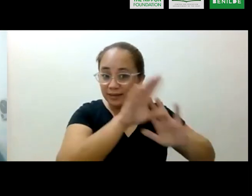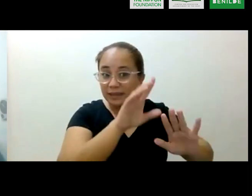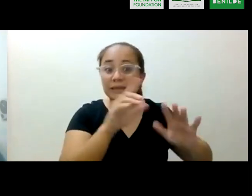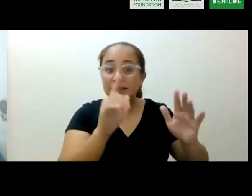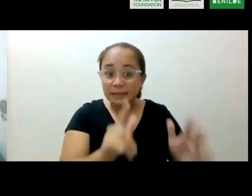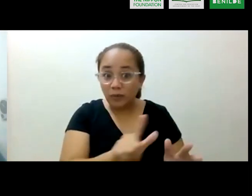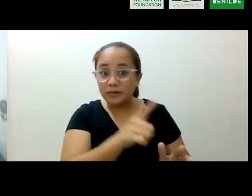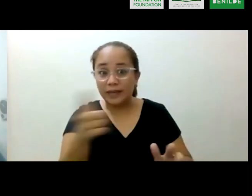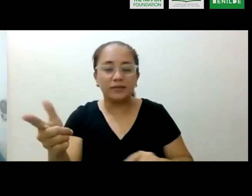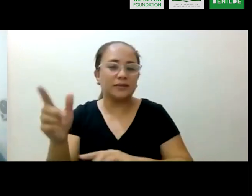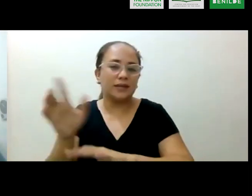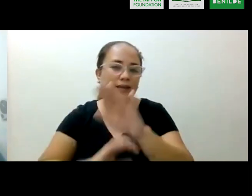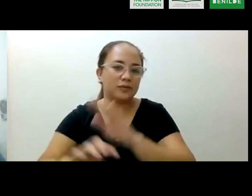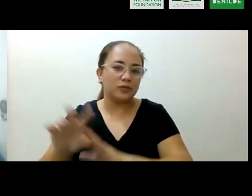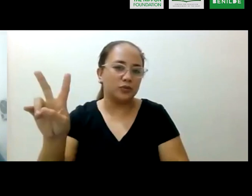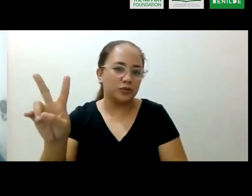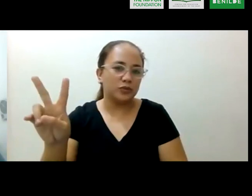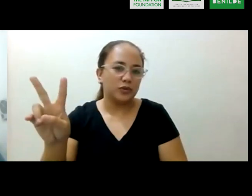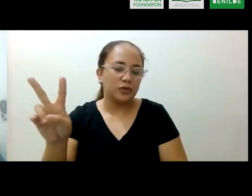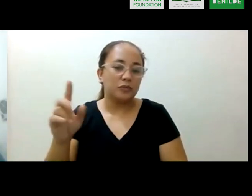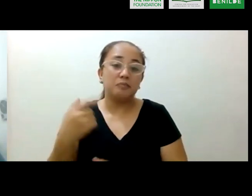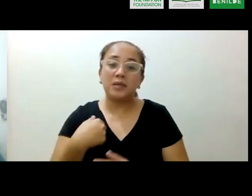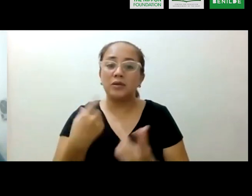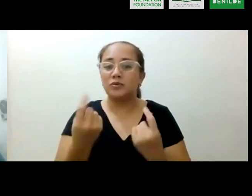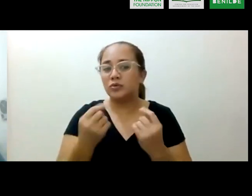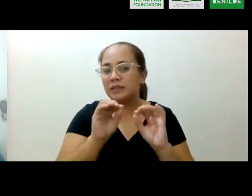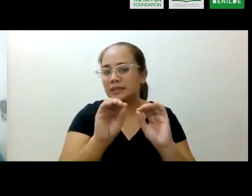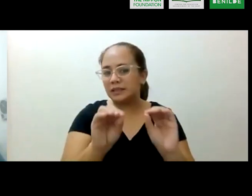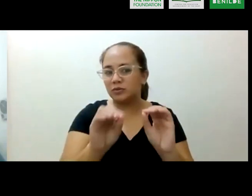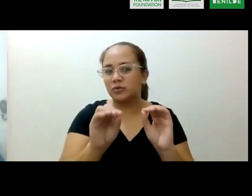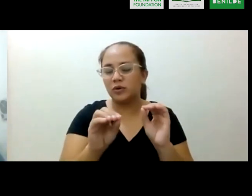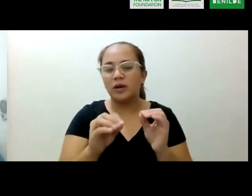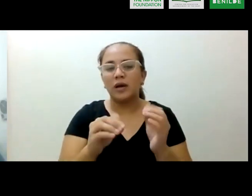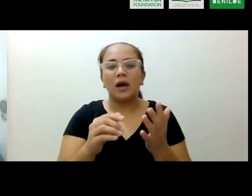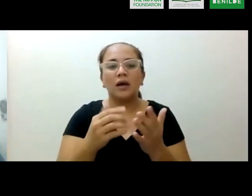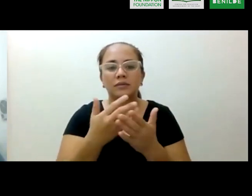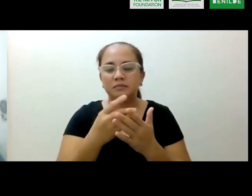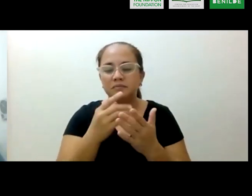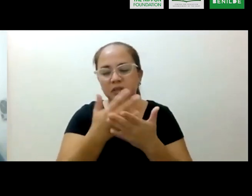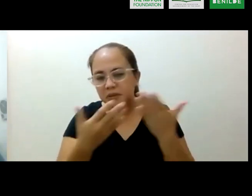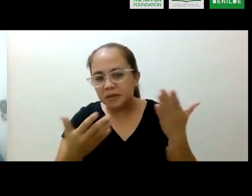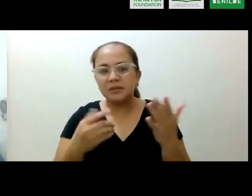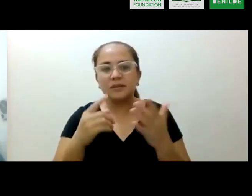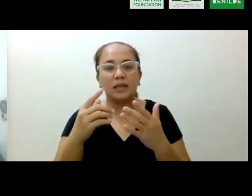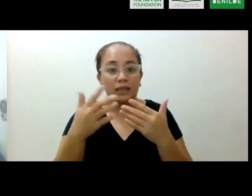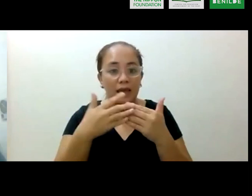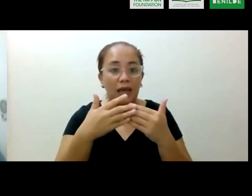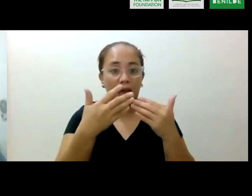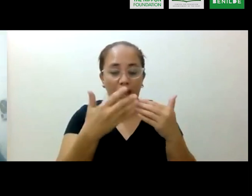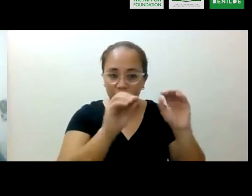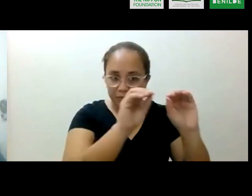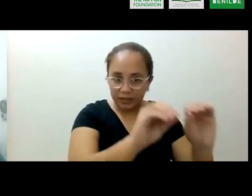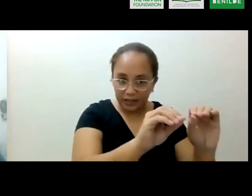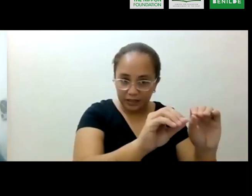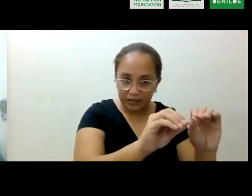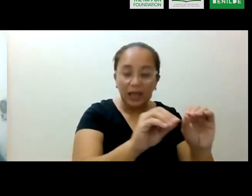signs. So what I'll do is I'll teach you some things, and after each thing I teach you, then you